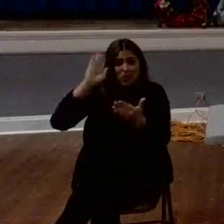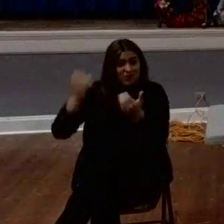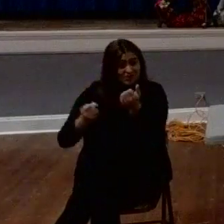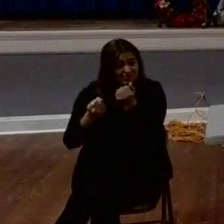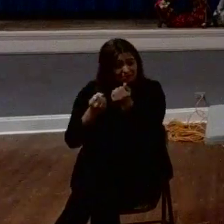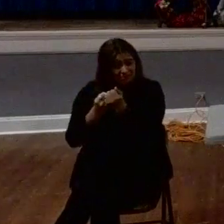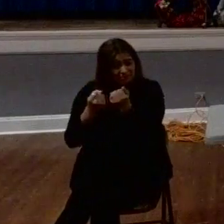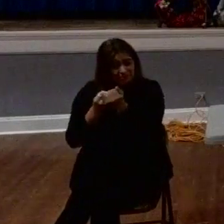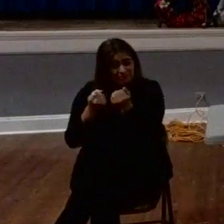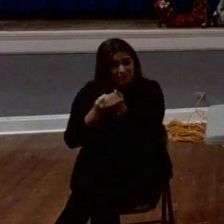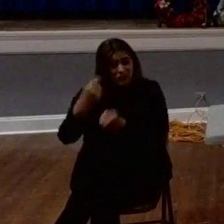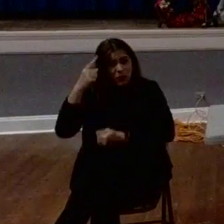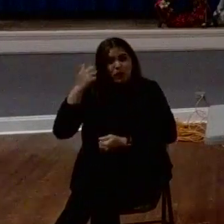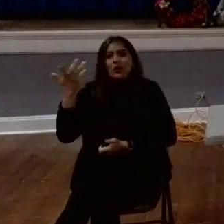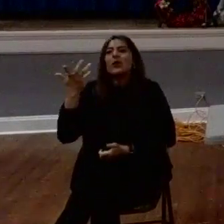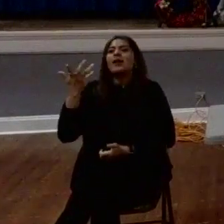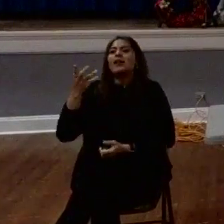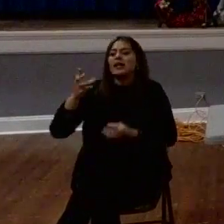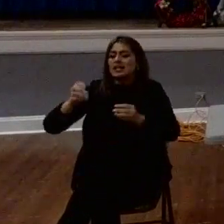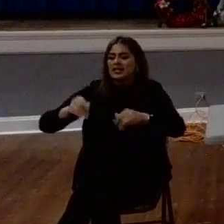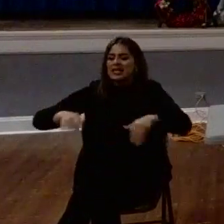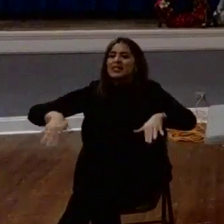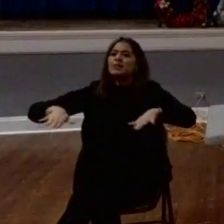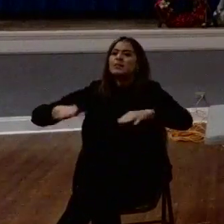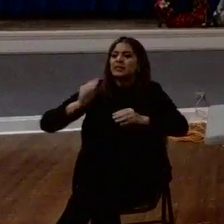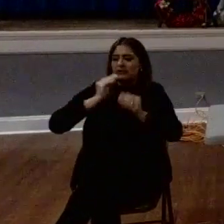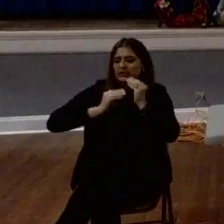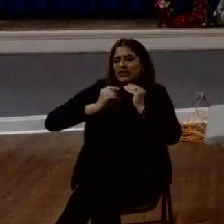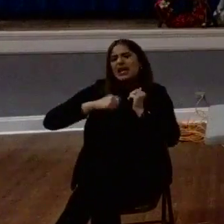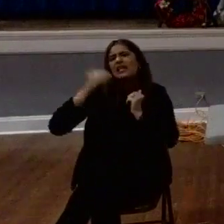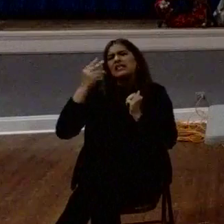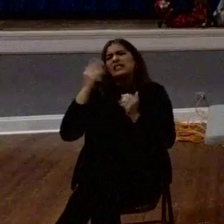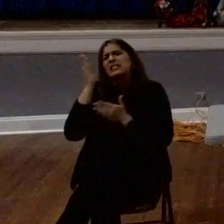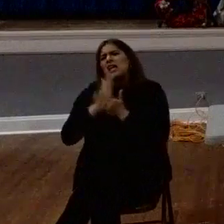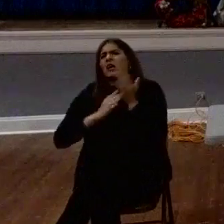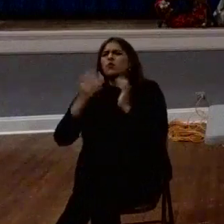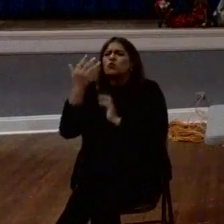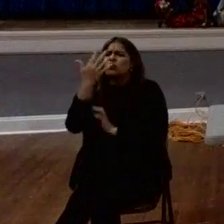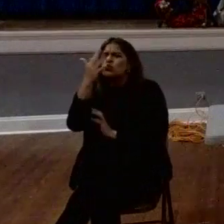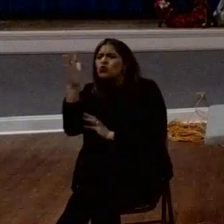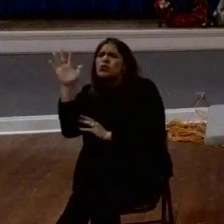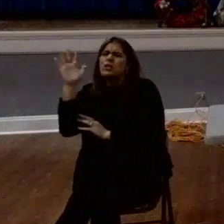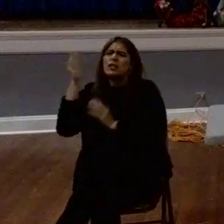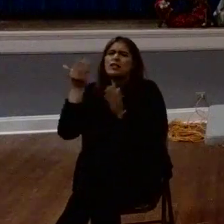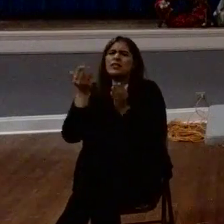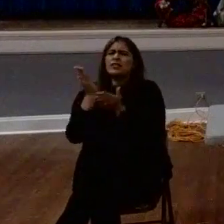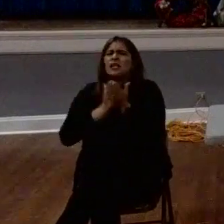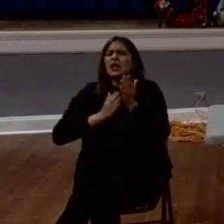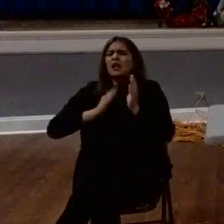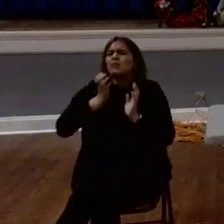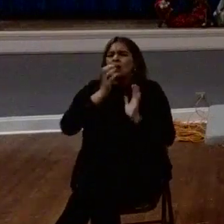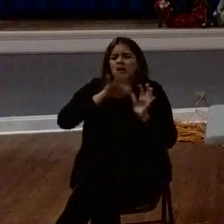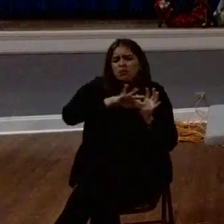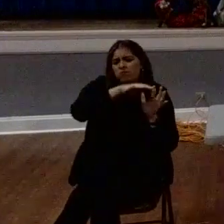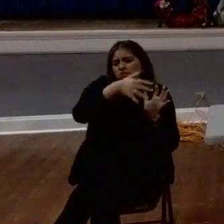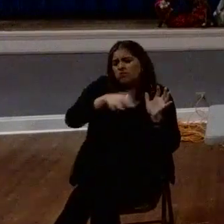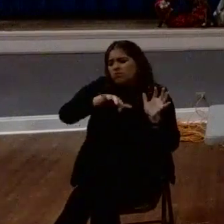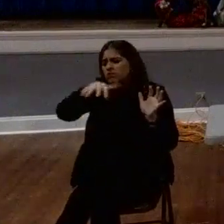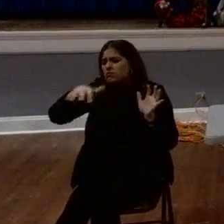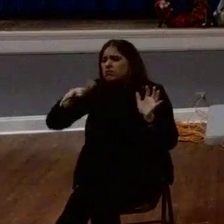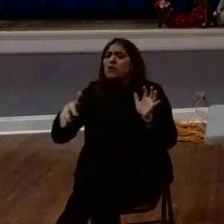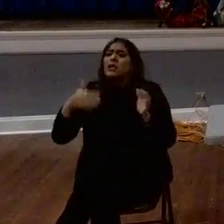which is edible landscaping. I see quite a few trees and shrubs that are going to be put in there. The United Nations has